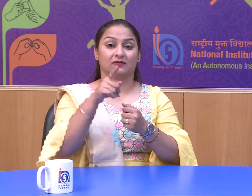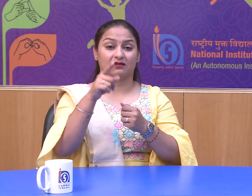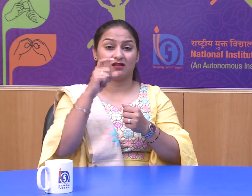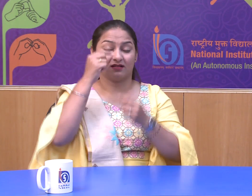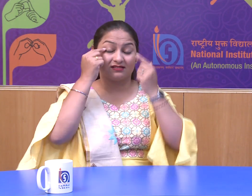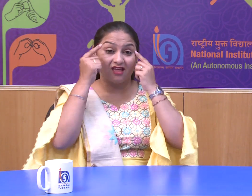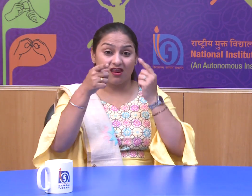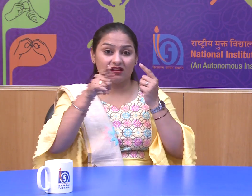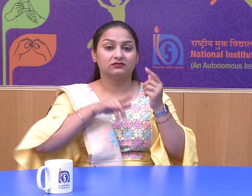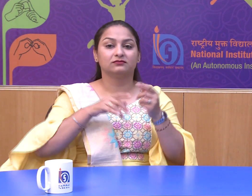and Banabhat.